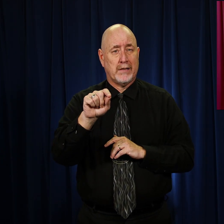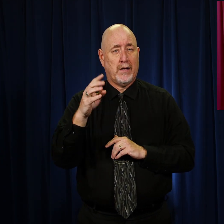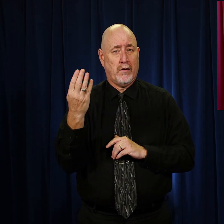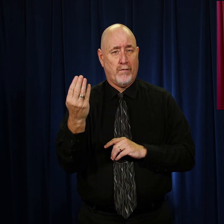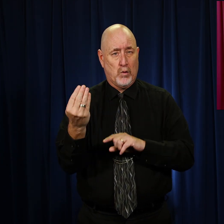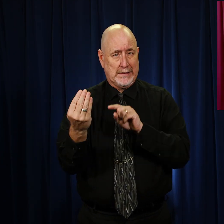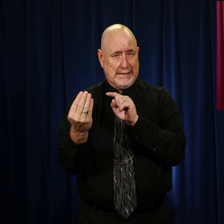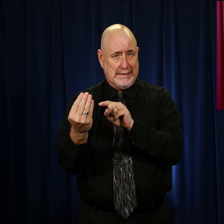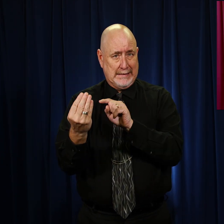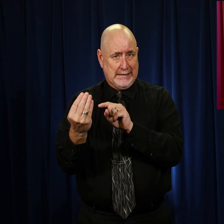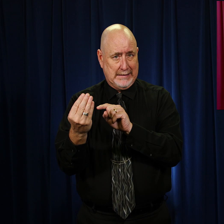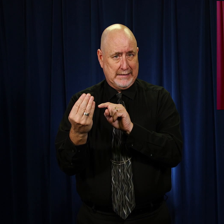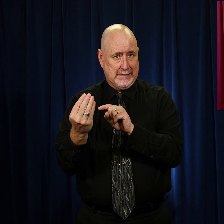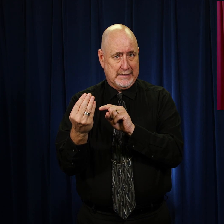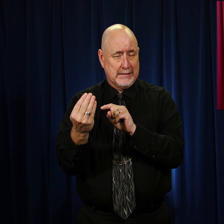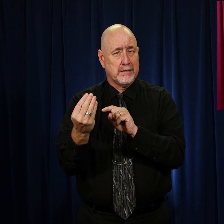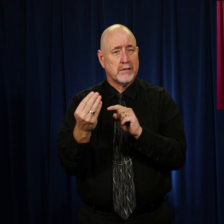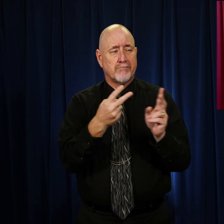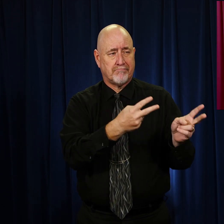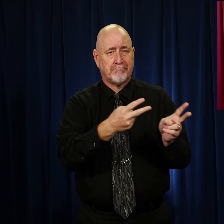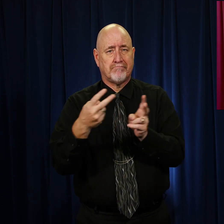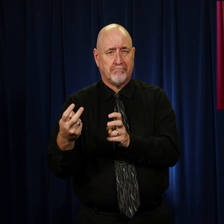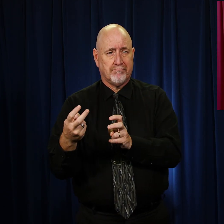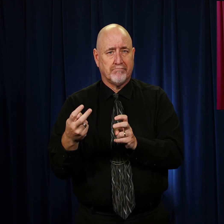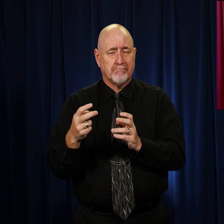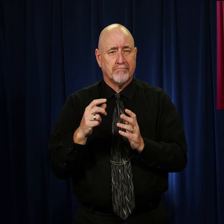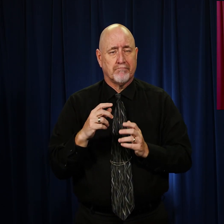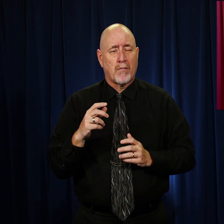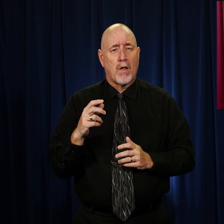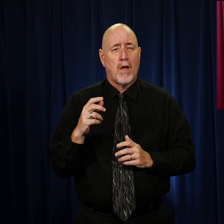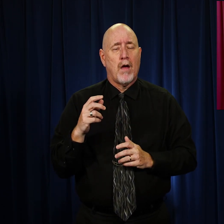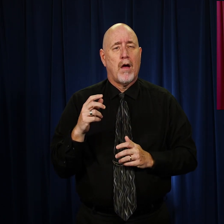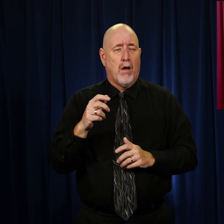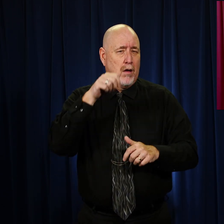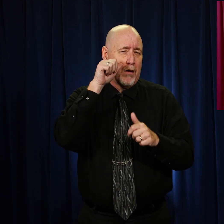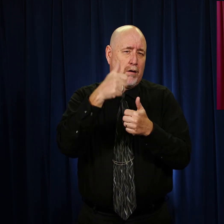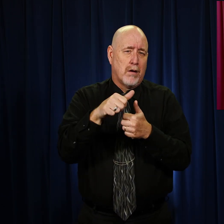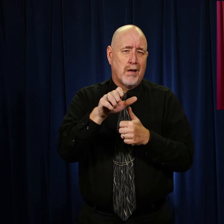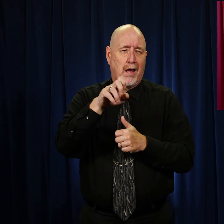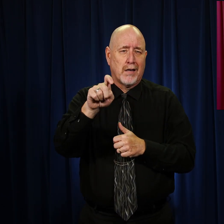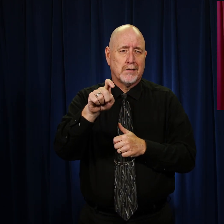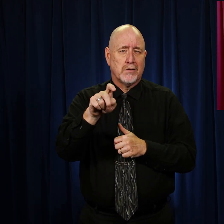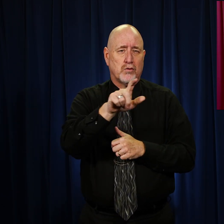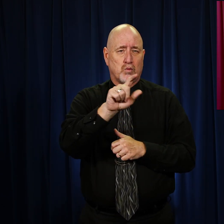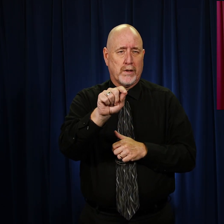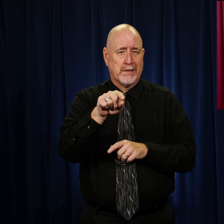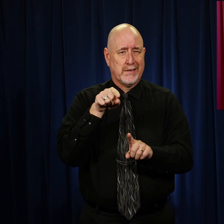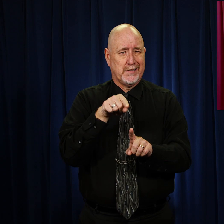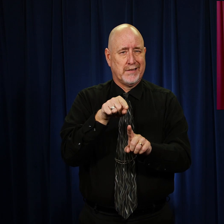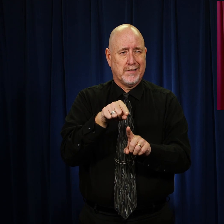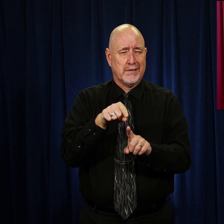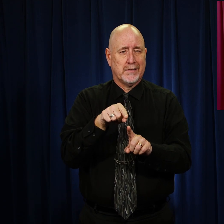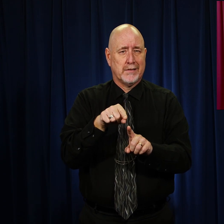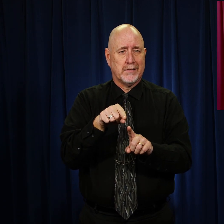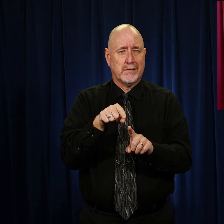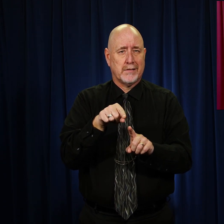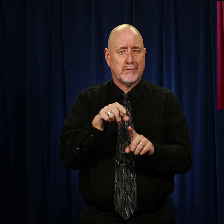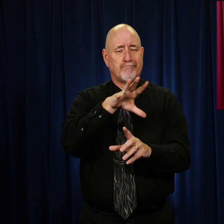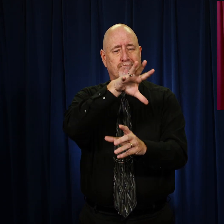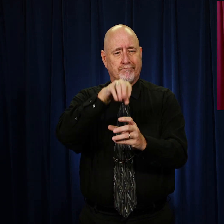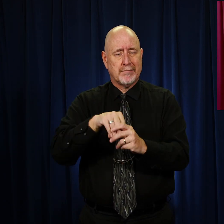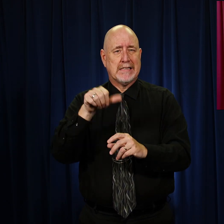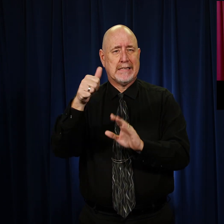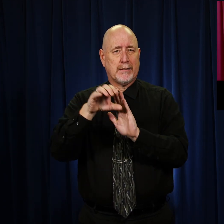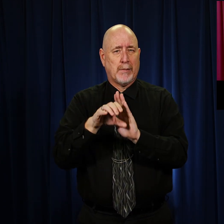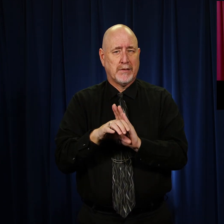verse 14 is where this passage is from. And of course you'll recall in Exodus chapter 20 that this is in fact a part of the